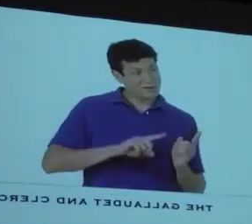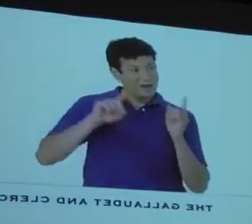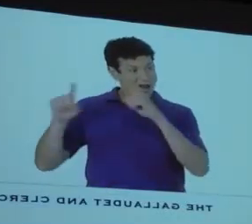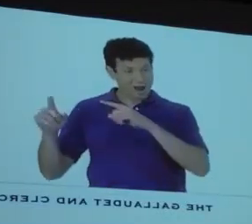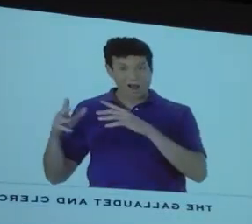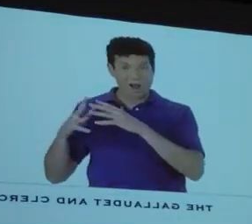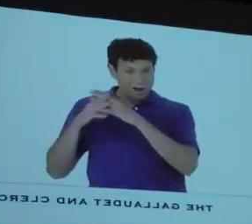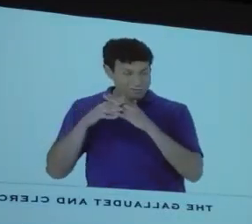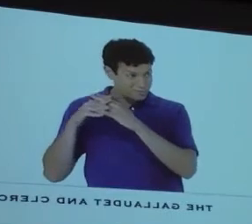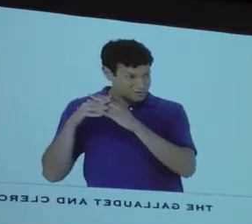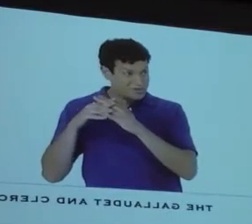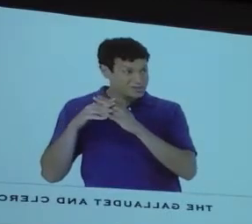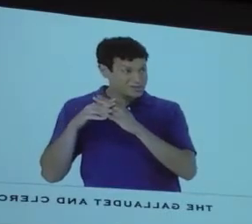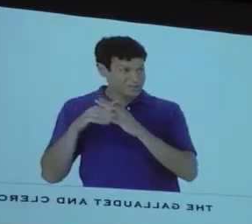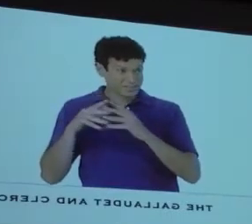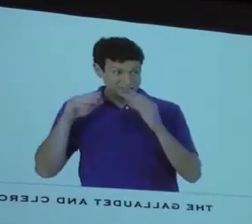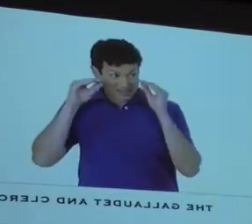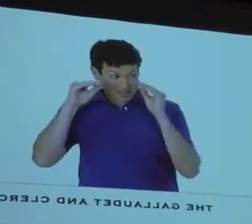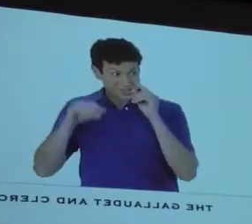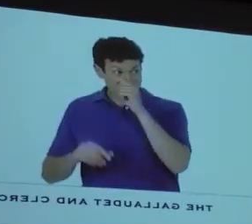To come with him to America.